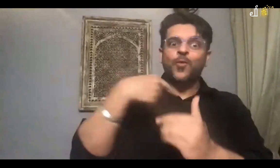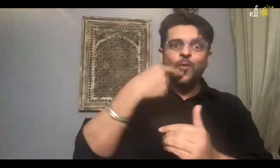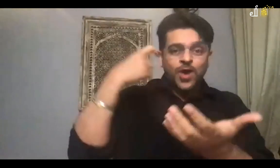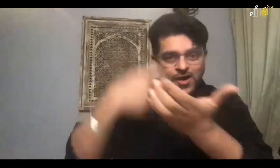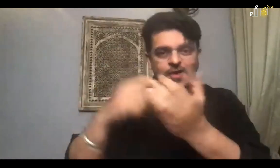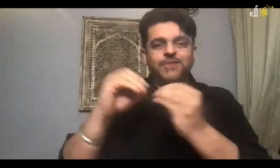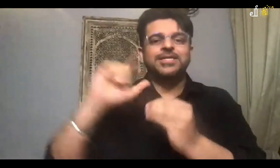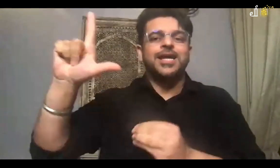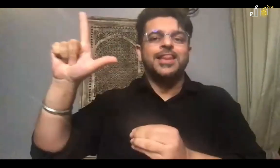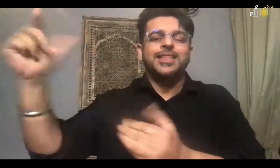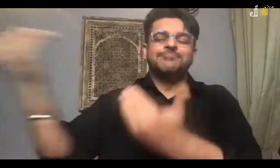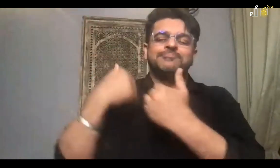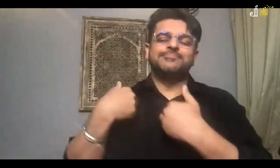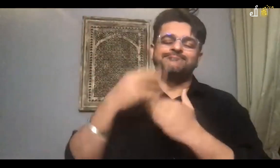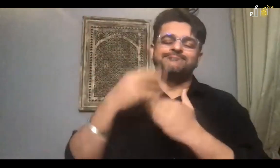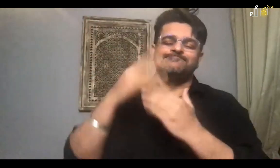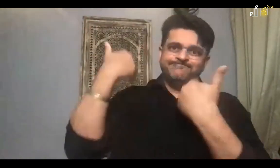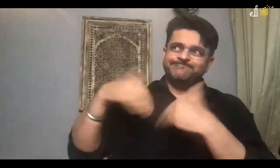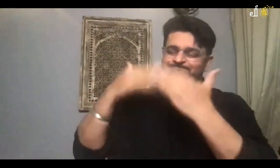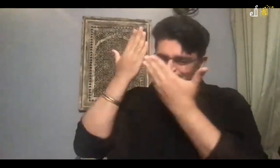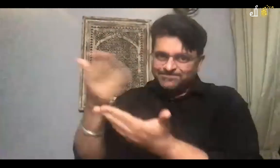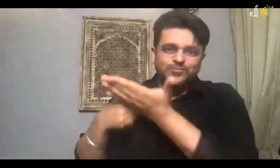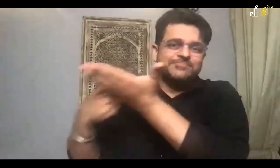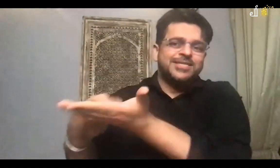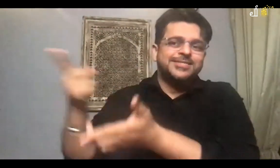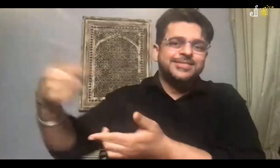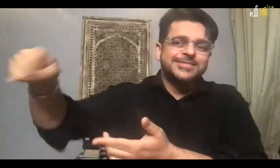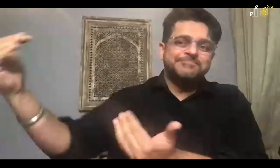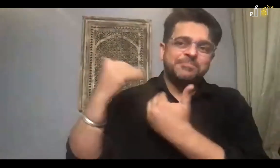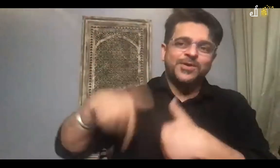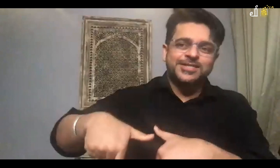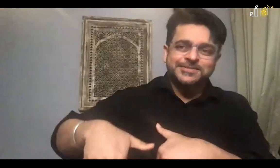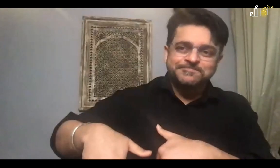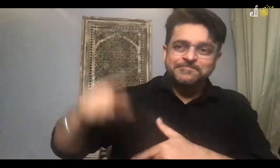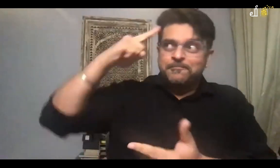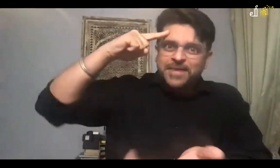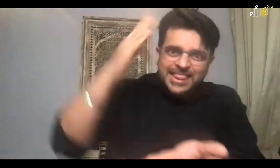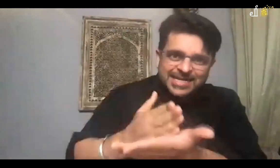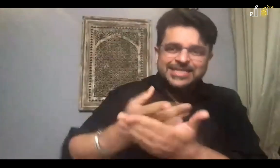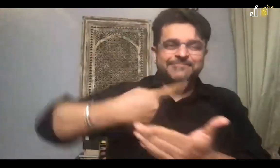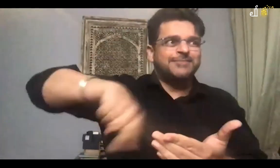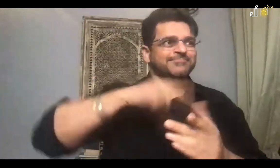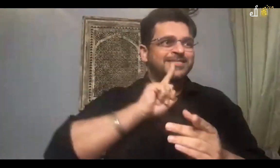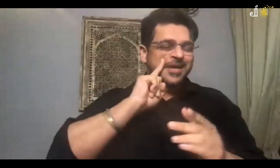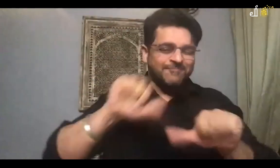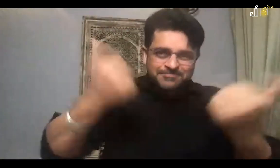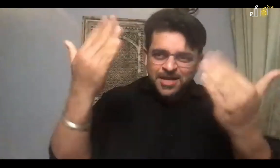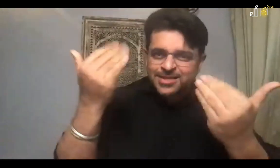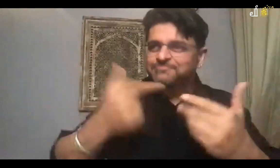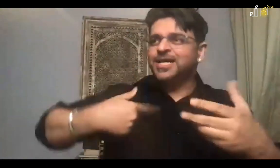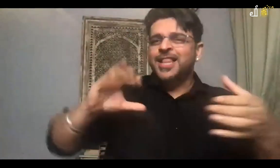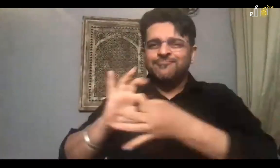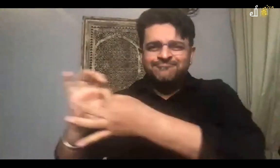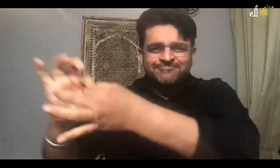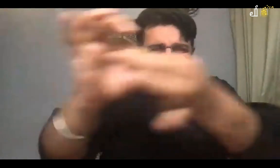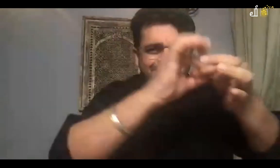a Million is supported by RBL Bank, and it makes me really proud and honored that you have been supporting us, believing in us that